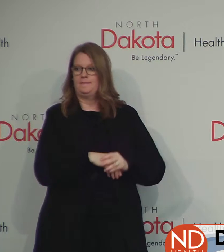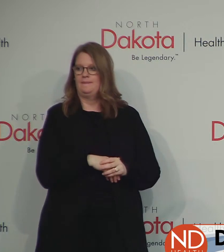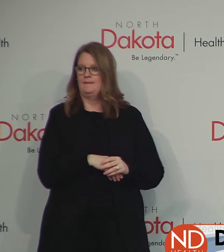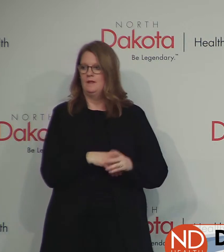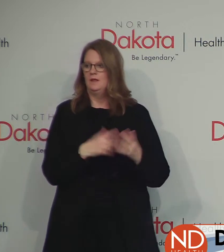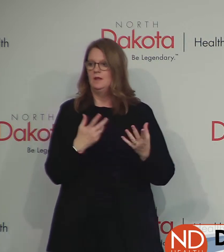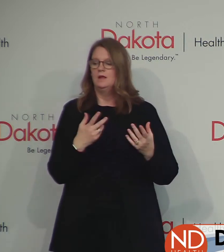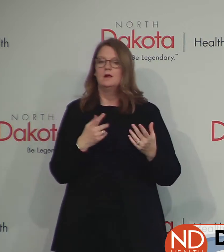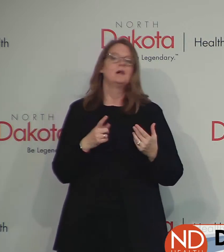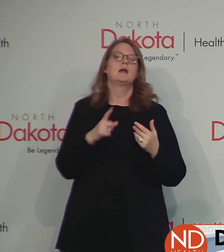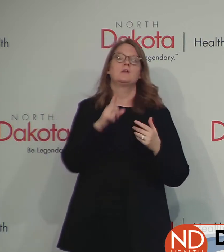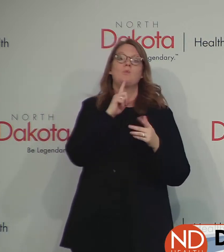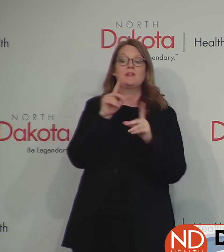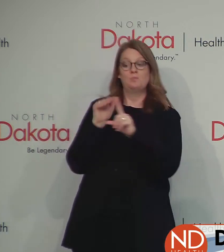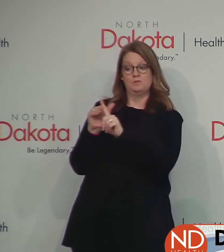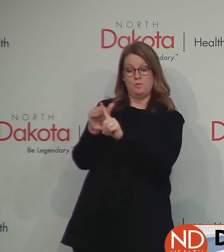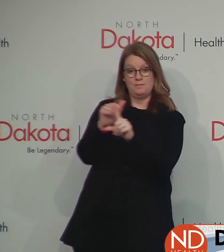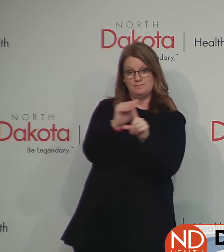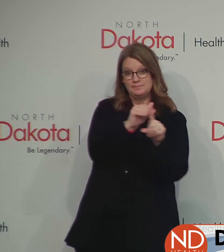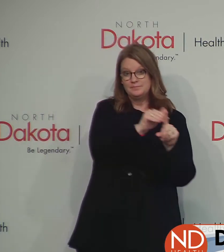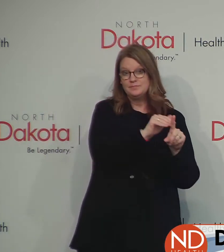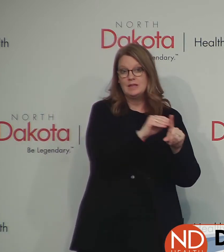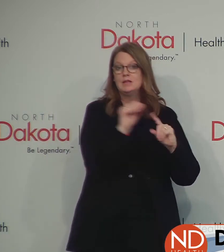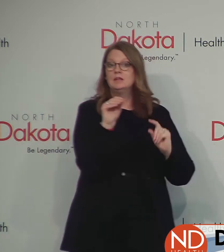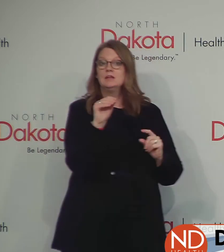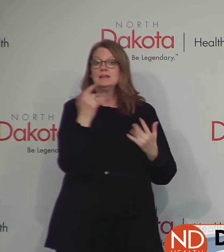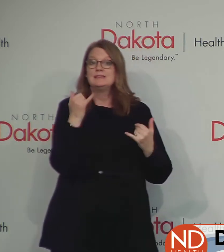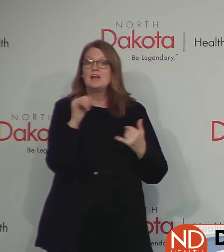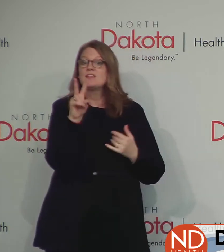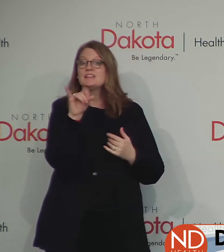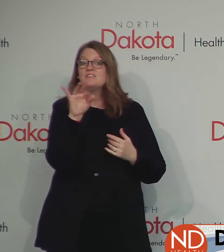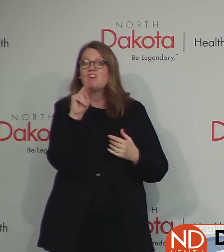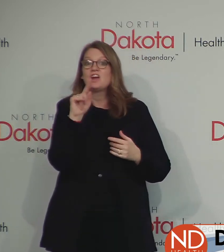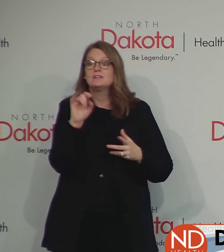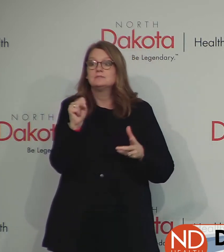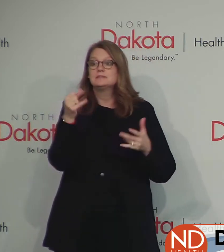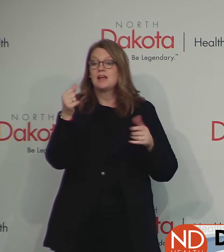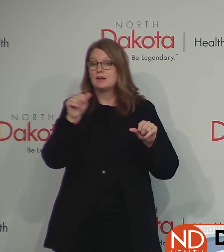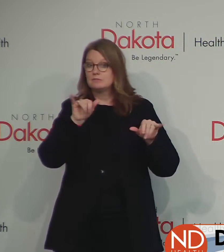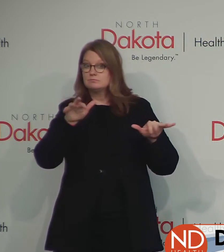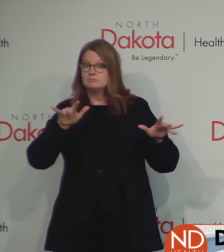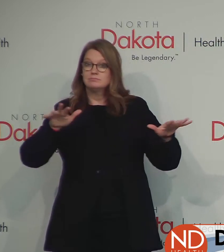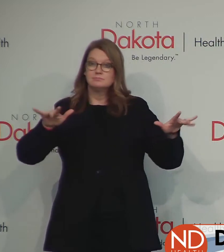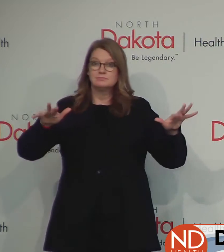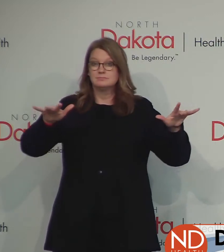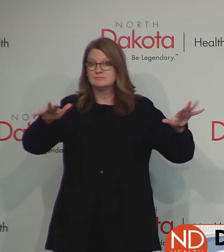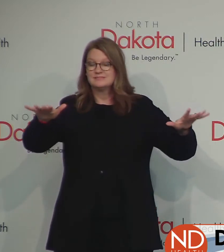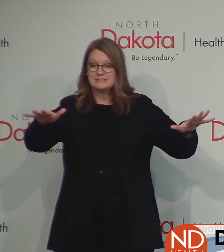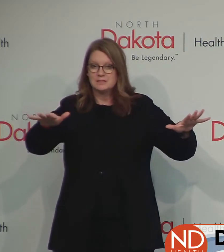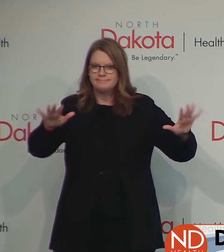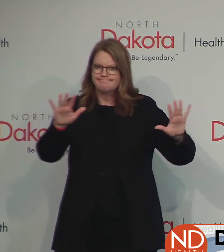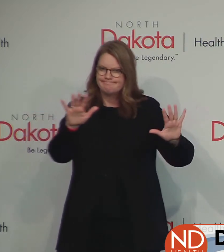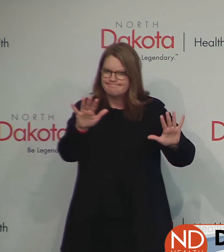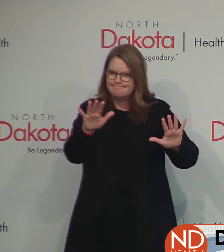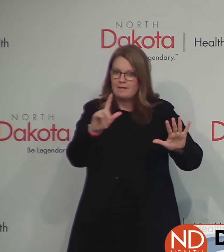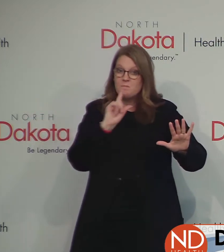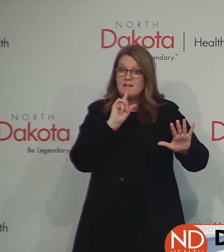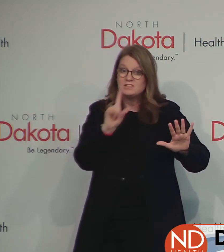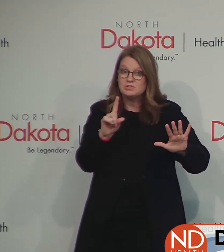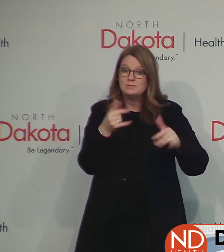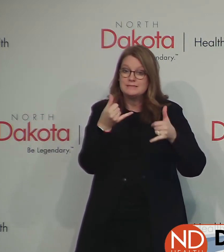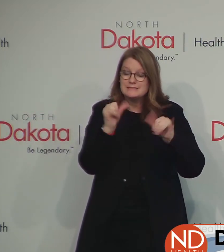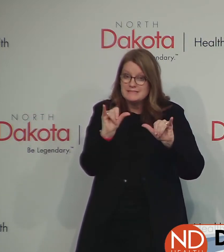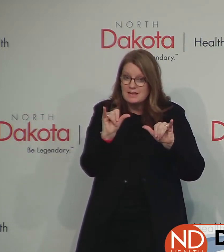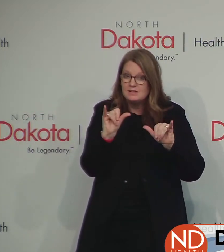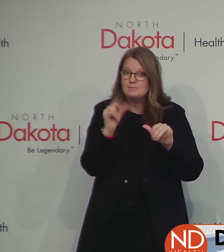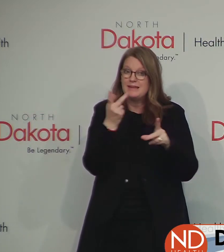But again, I just wanted to remind everyone that because of these variants that are circulating around the US, it's very important to make sure that we continue to practice our